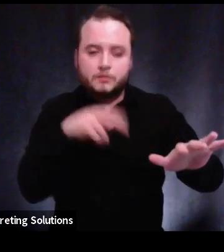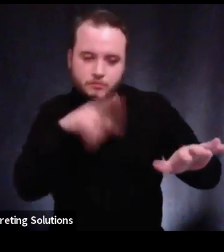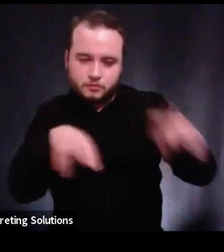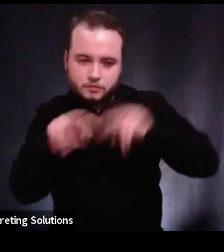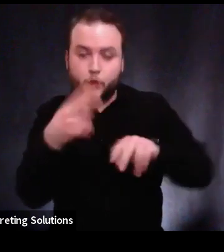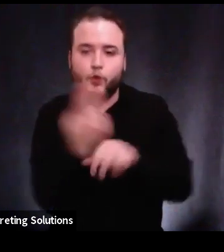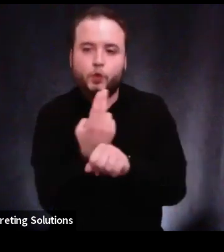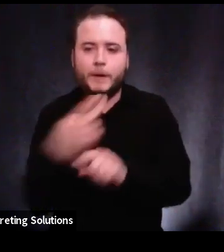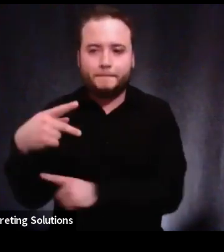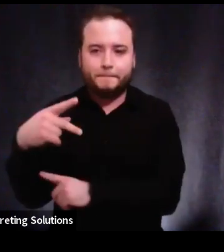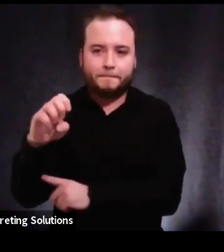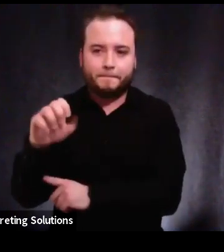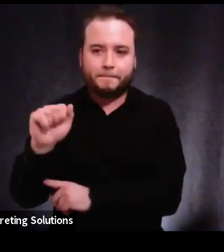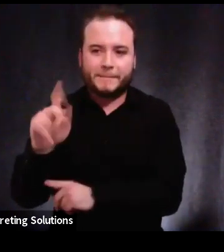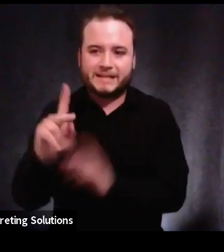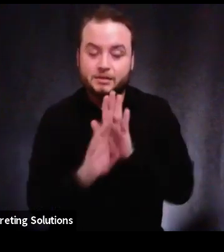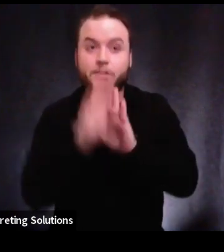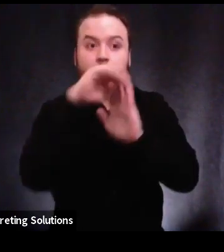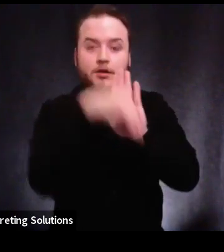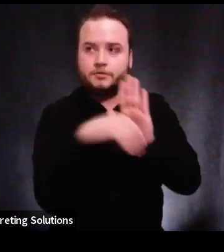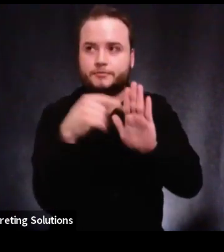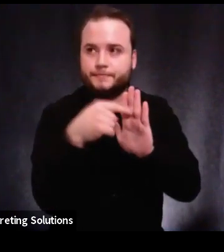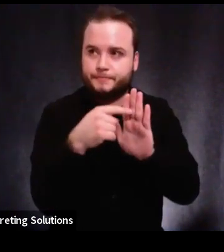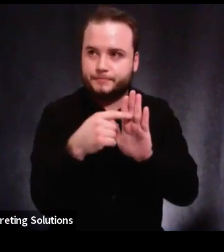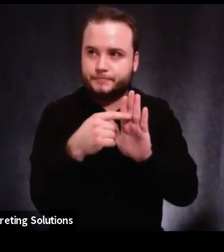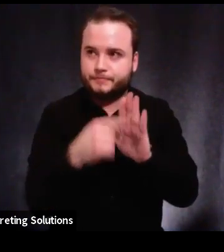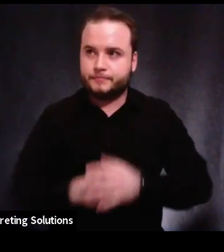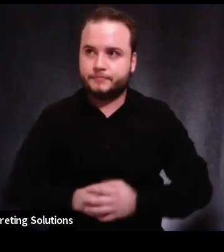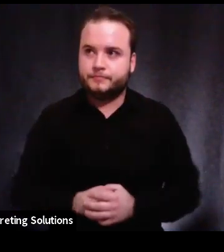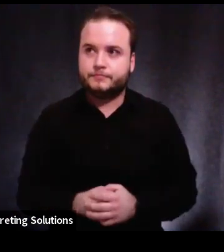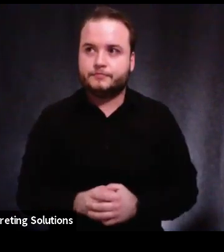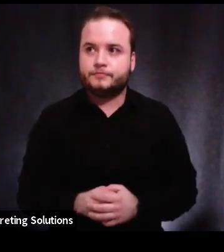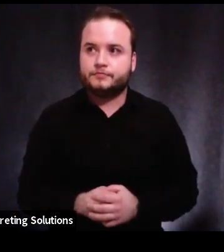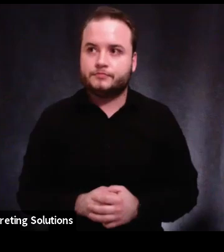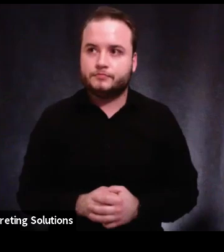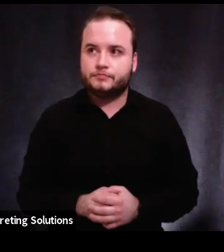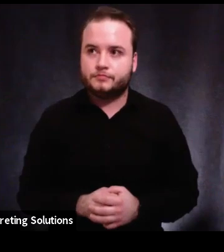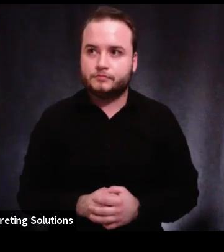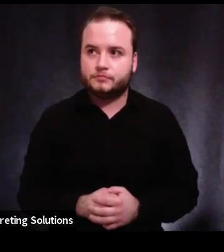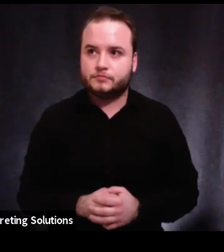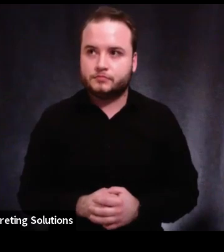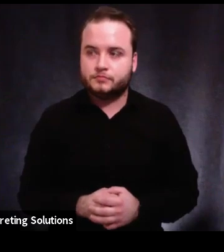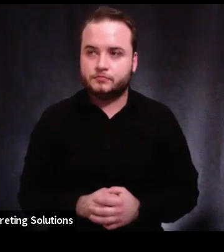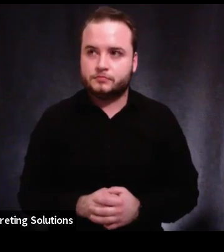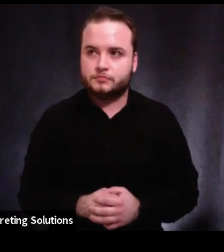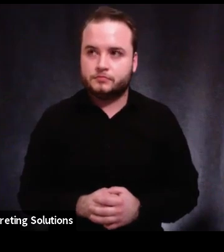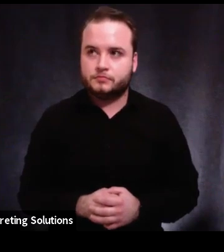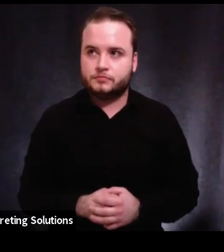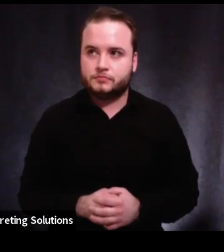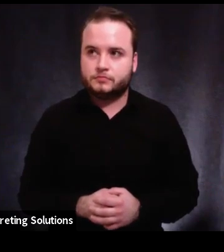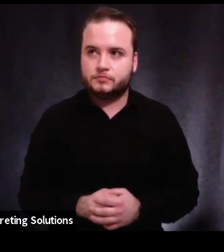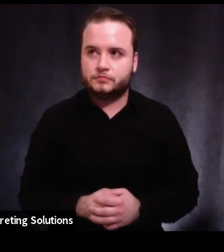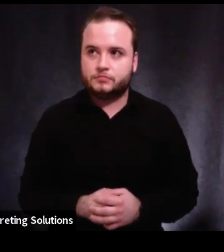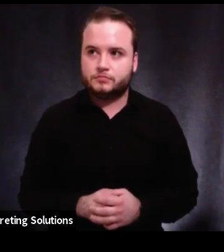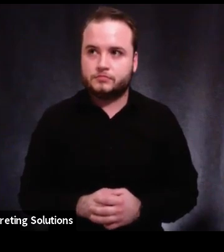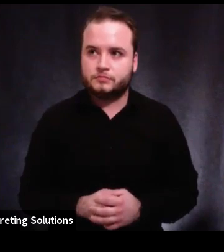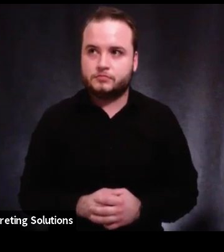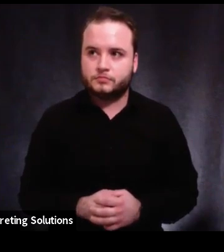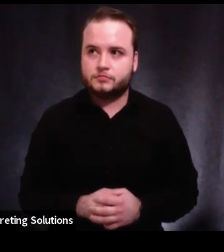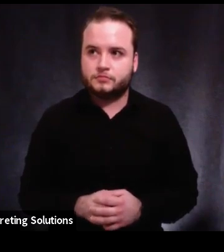that patients need and to protect the healthcare providers who are delivering care to these patients. So there is a lot